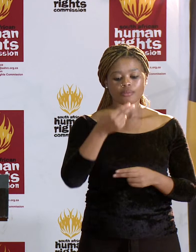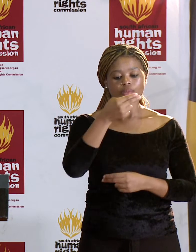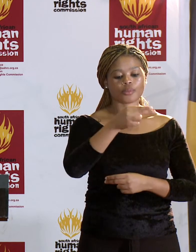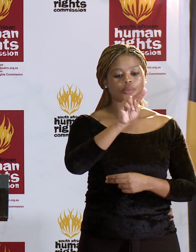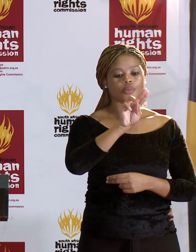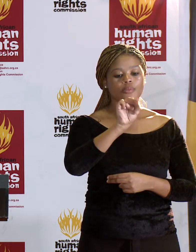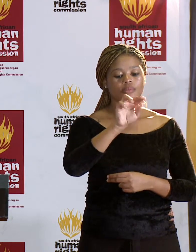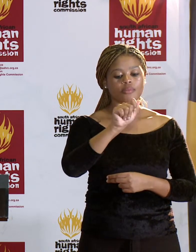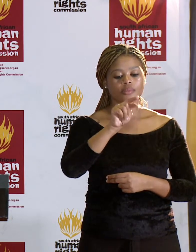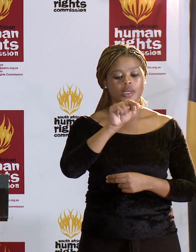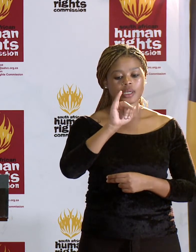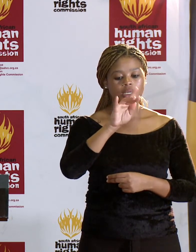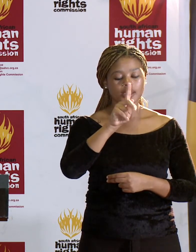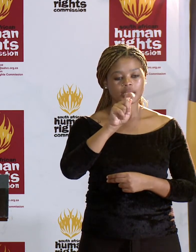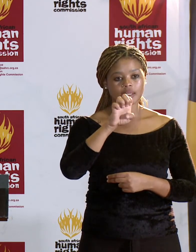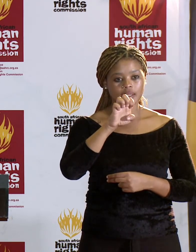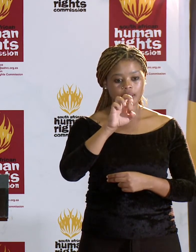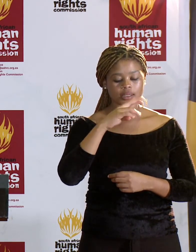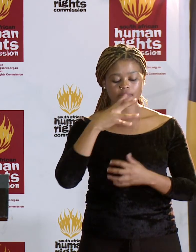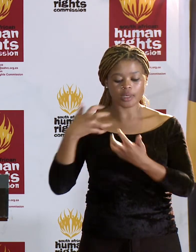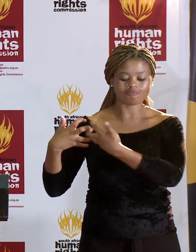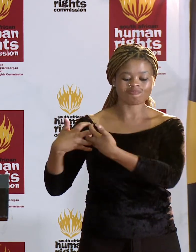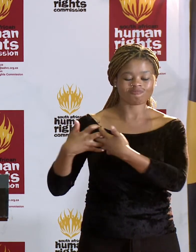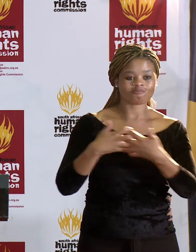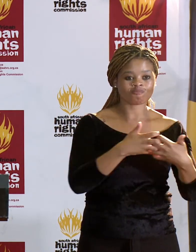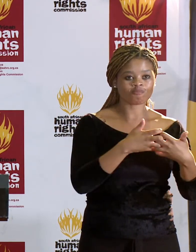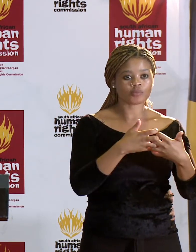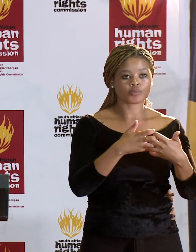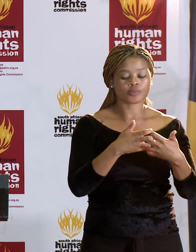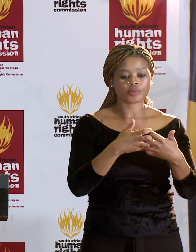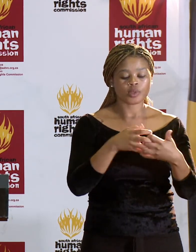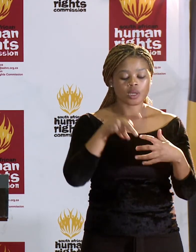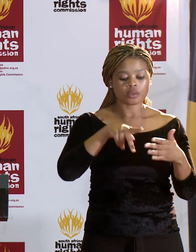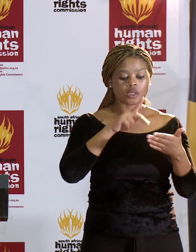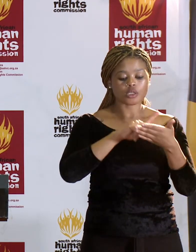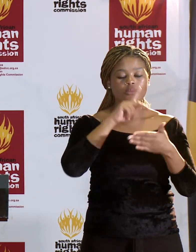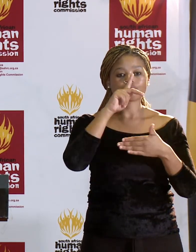aligns perfectly with our strategic project of revitalizing